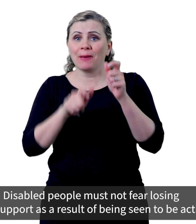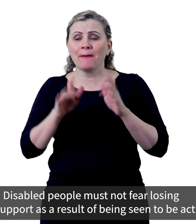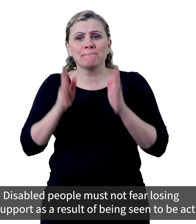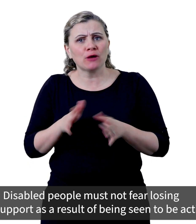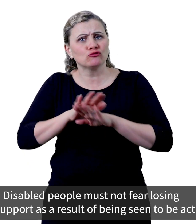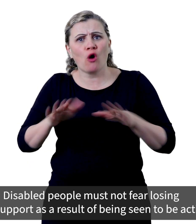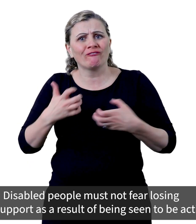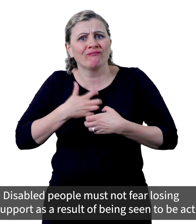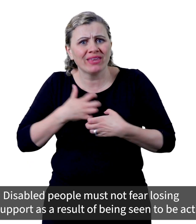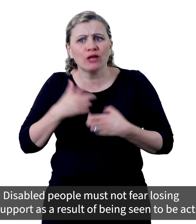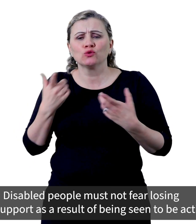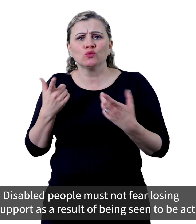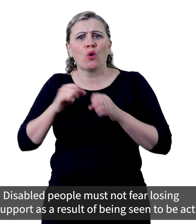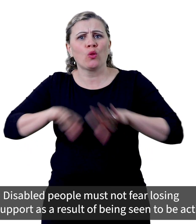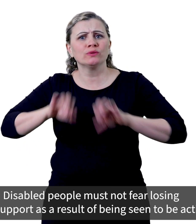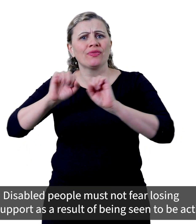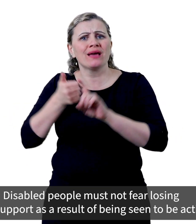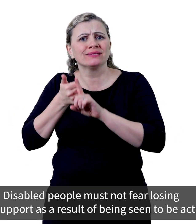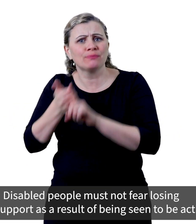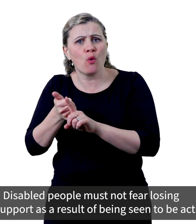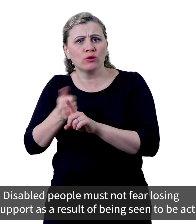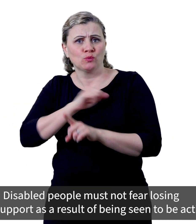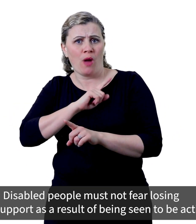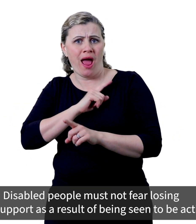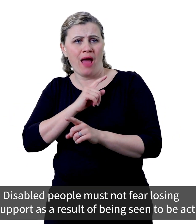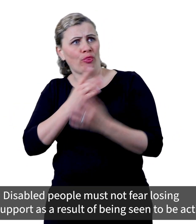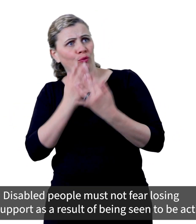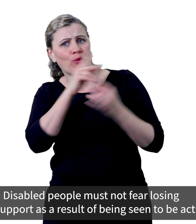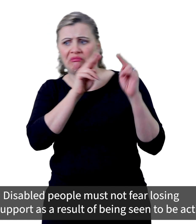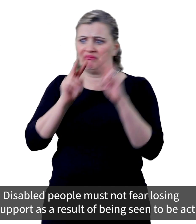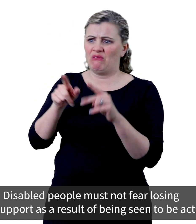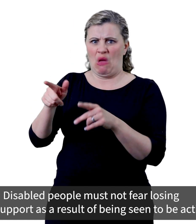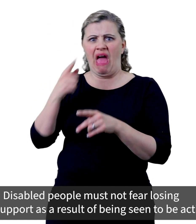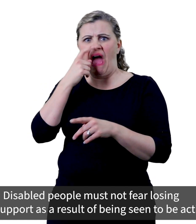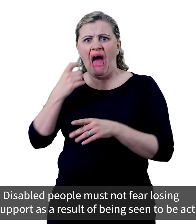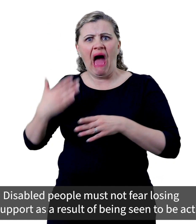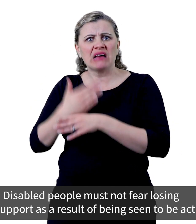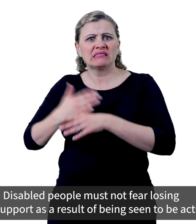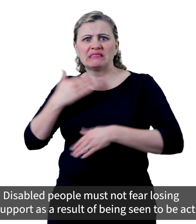Disabled people must not fear losing such support as a result of being seen to be active.